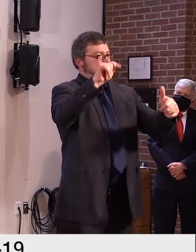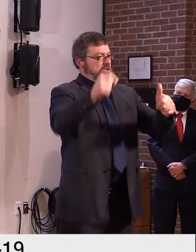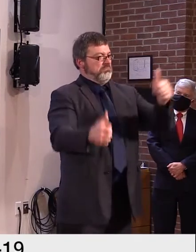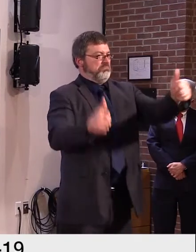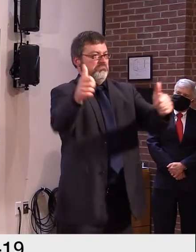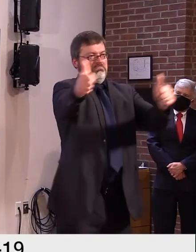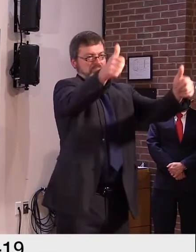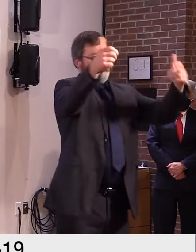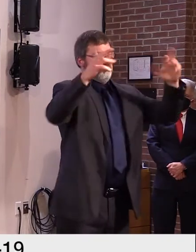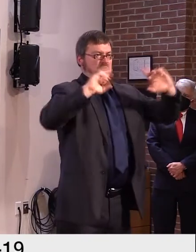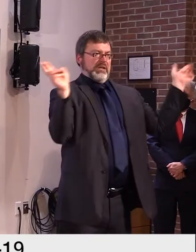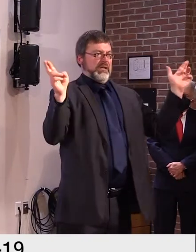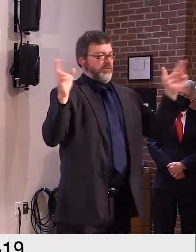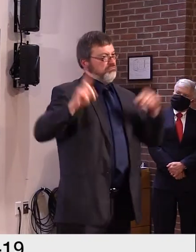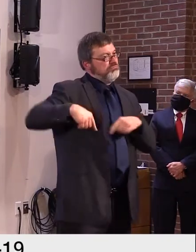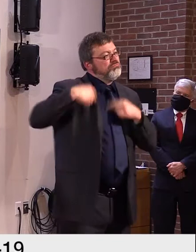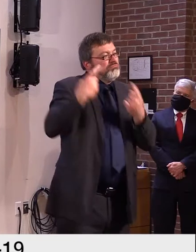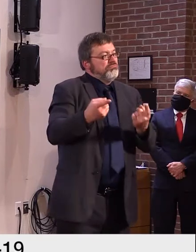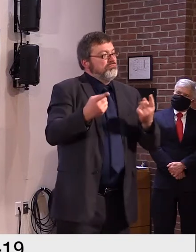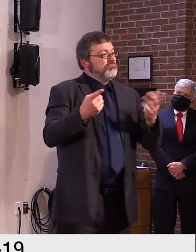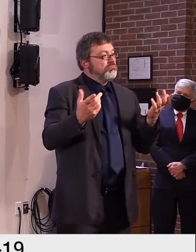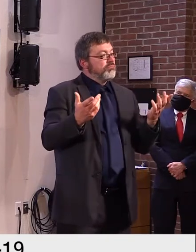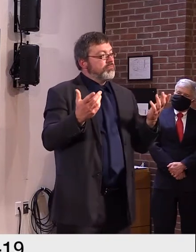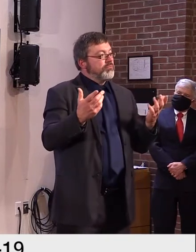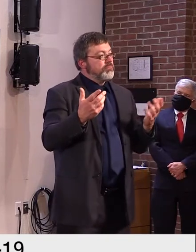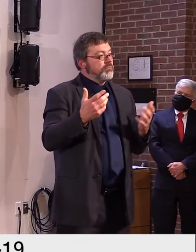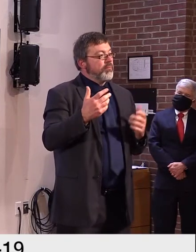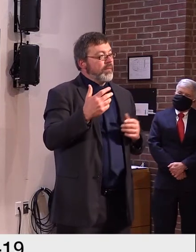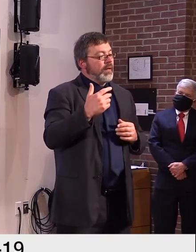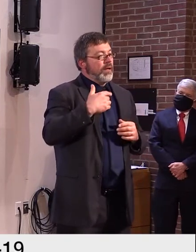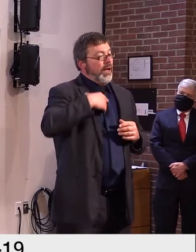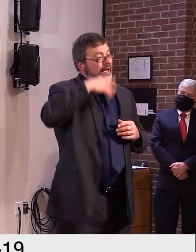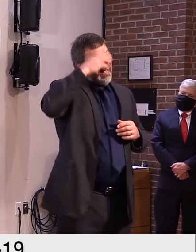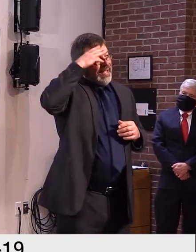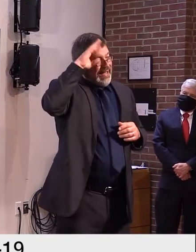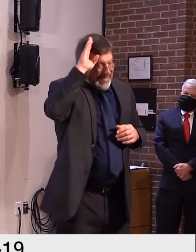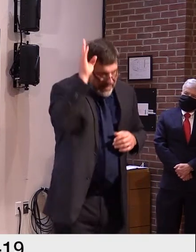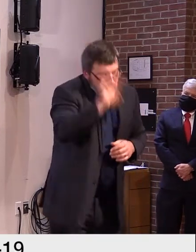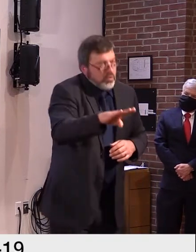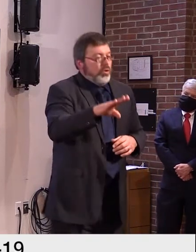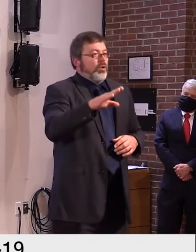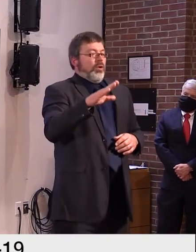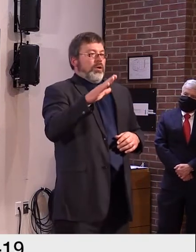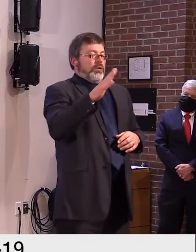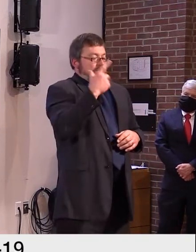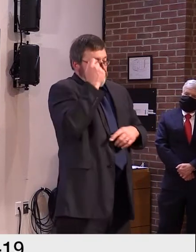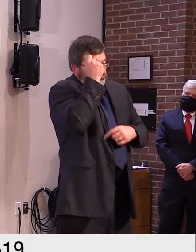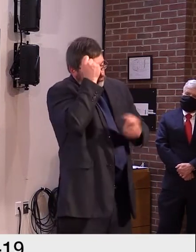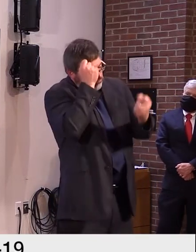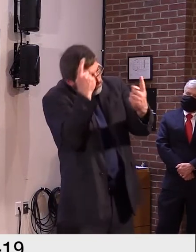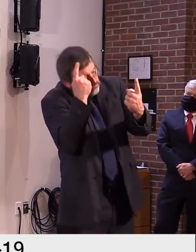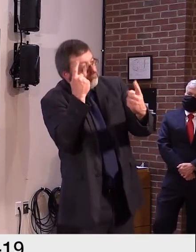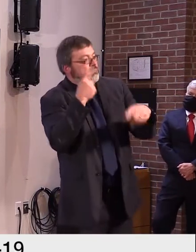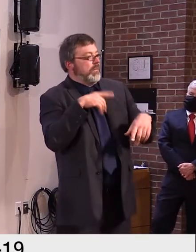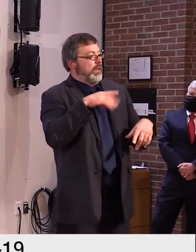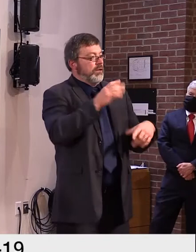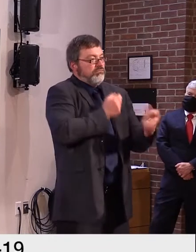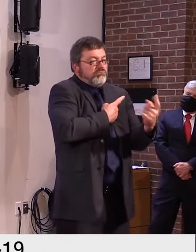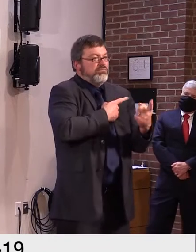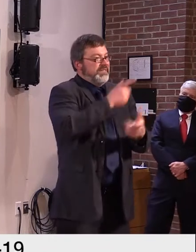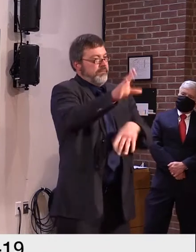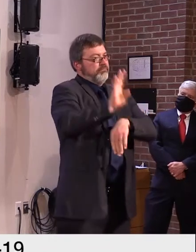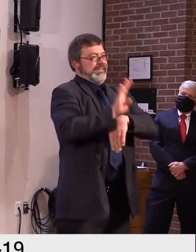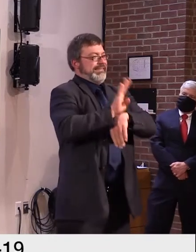for their bottom line, and I'm very concerned about the hospitality sector in general, and that